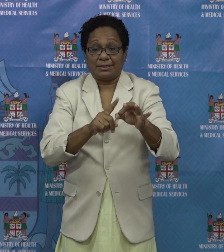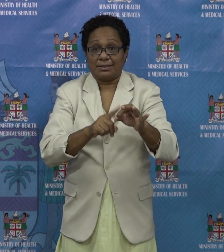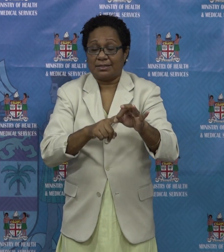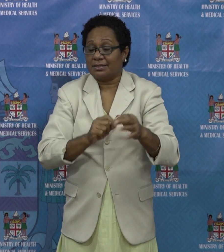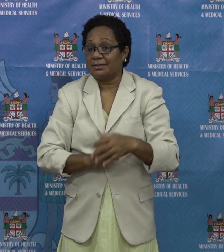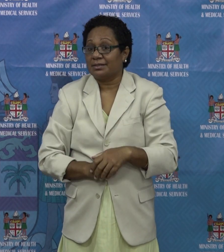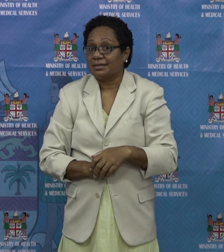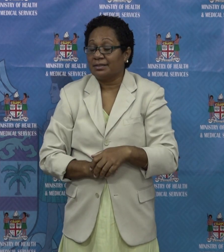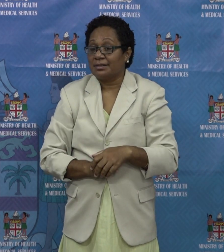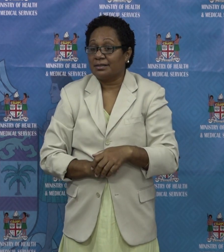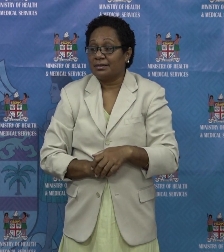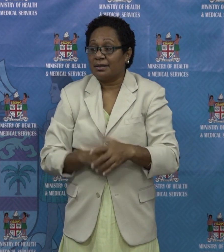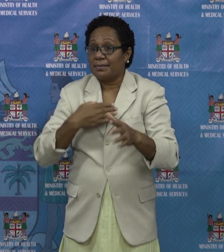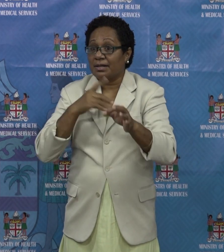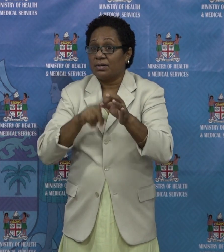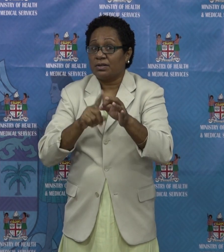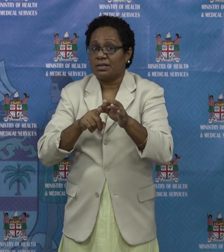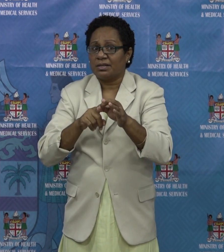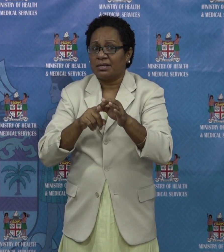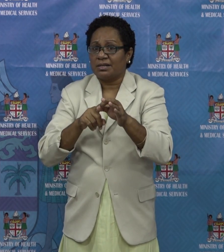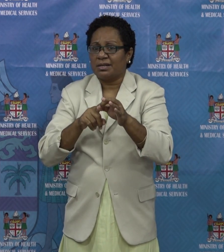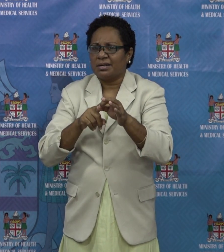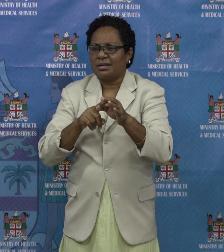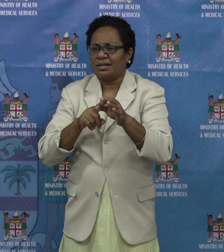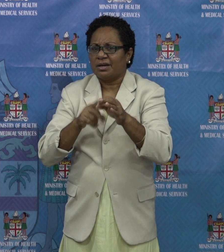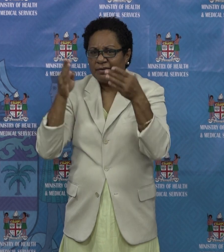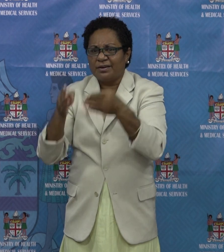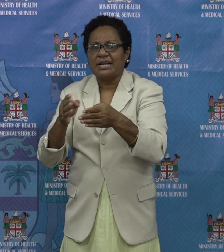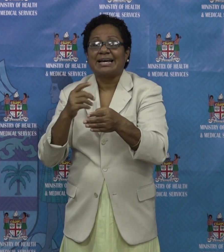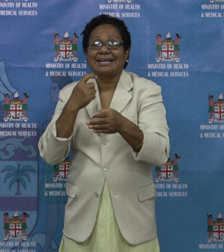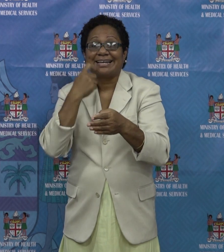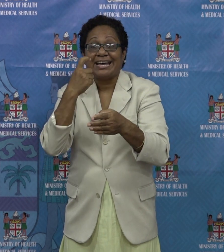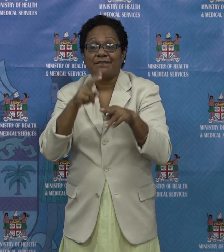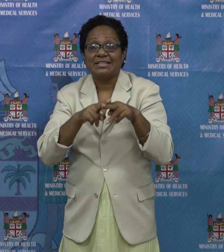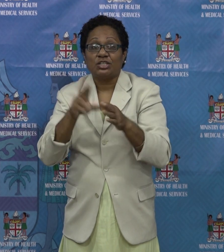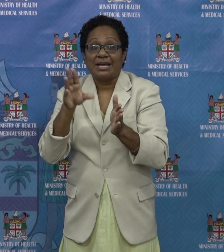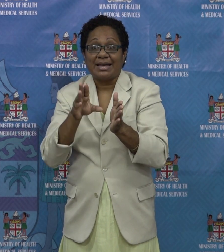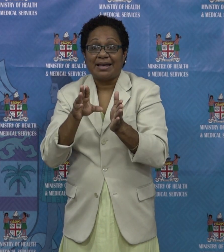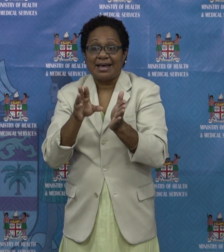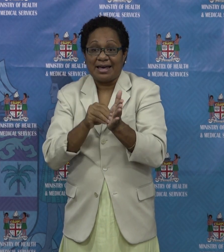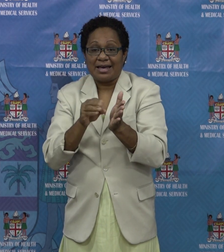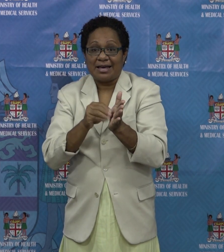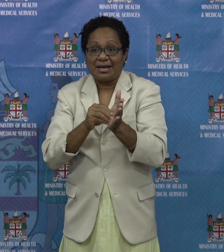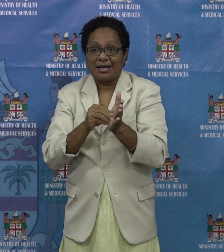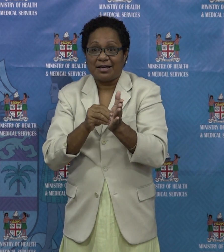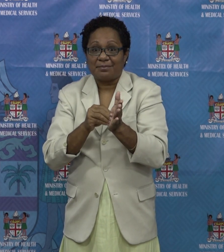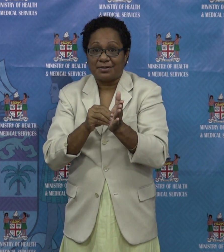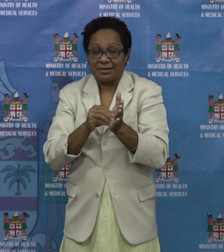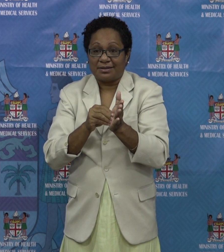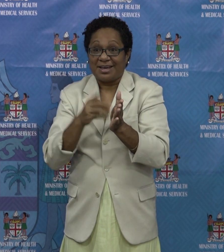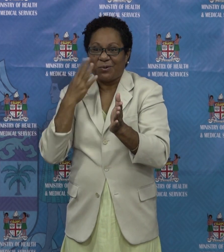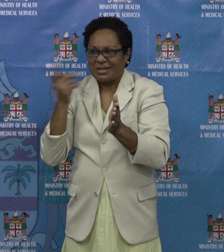with regards to the KFPG app in the context of contact tracing